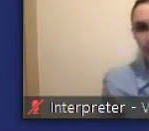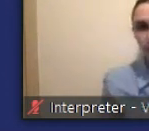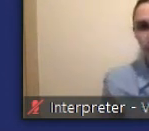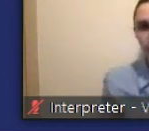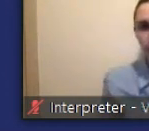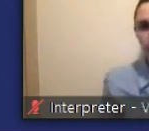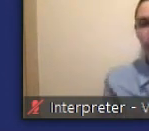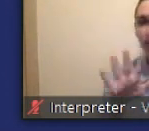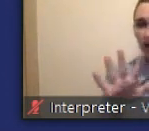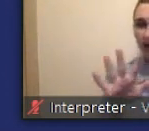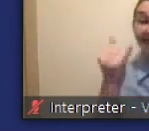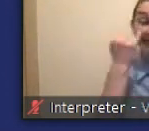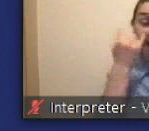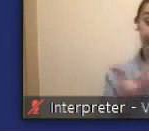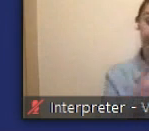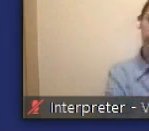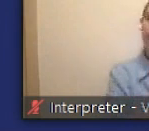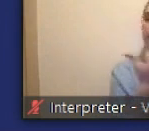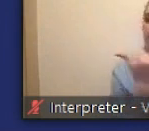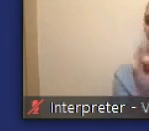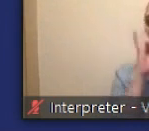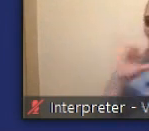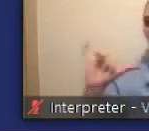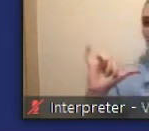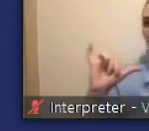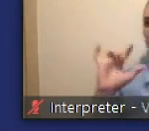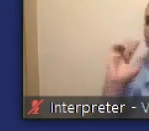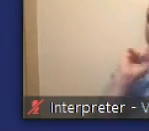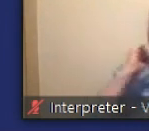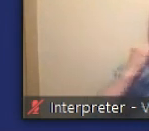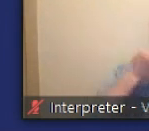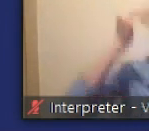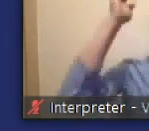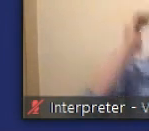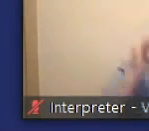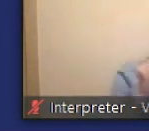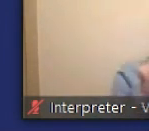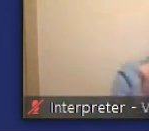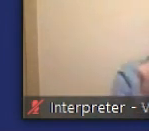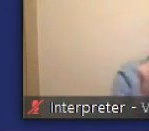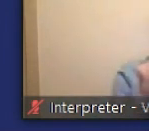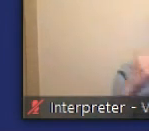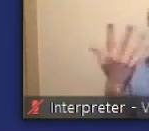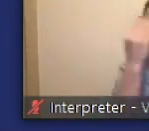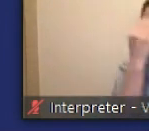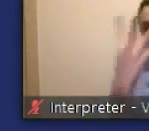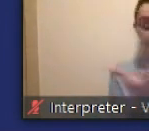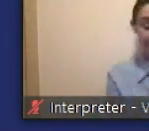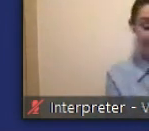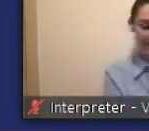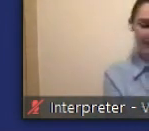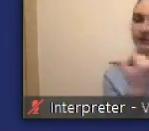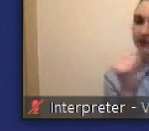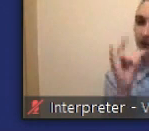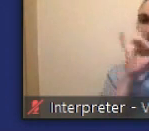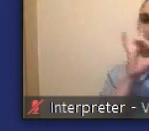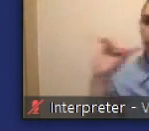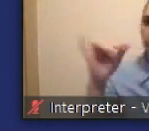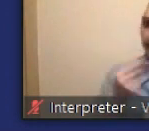against infection. So this is, of course, really important to note that vaccine does appear to continue to be highly